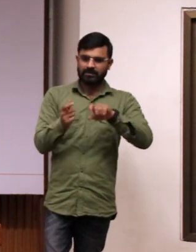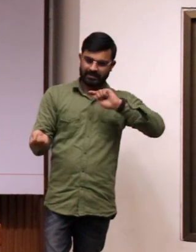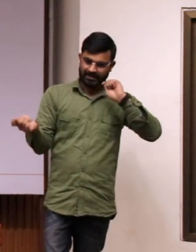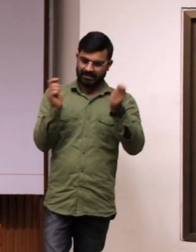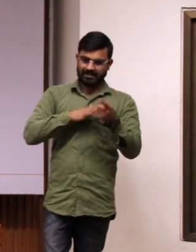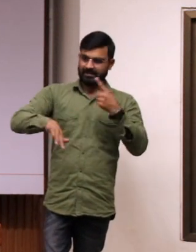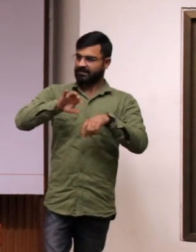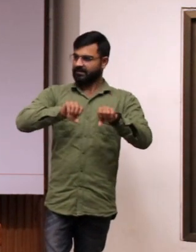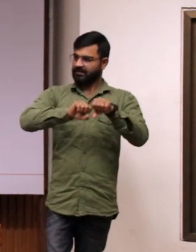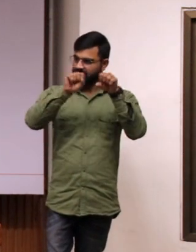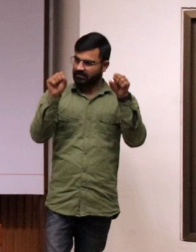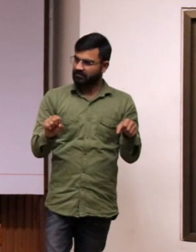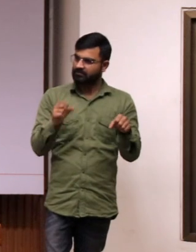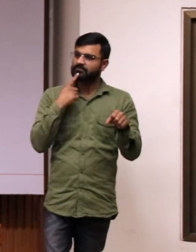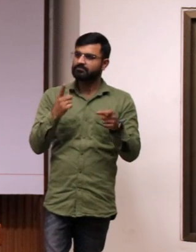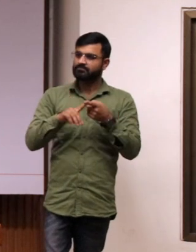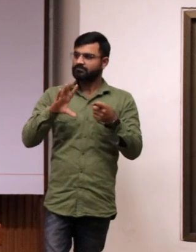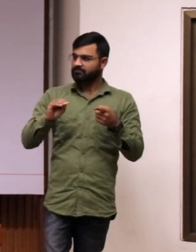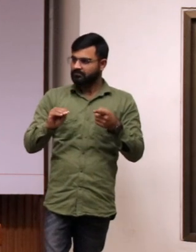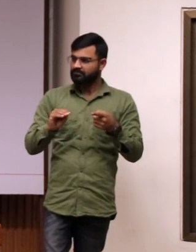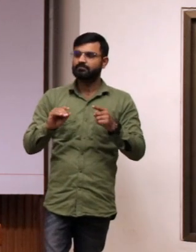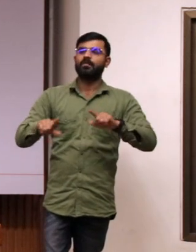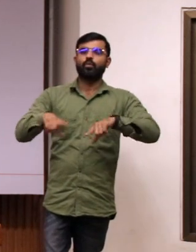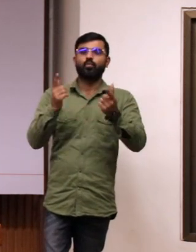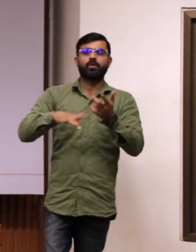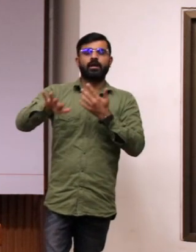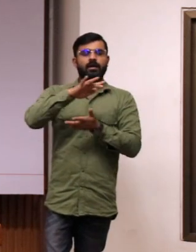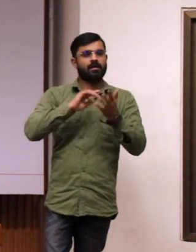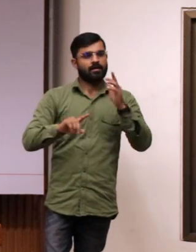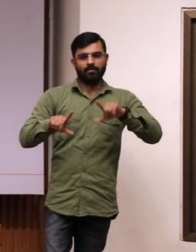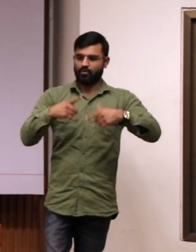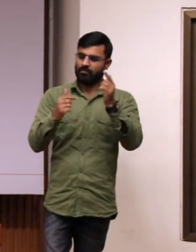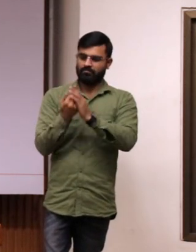this system of eco-restoration or forestation, because we are just planting trees?